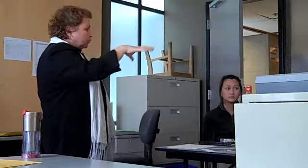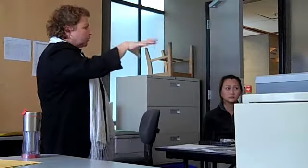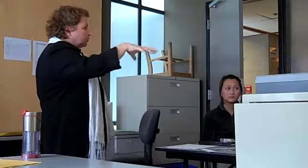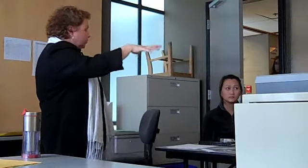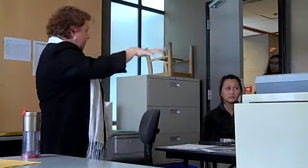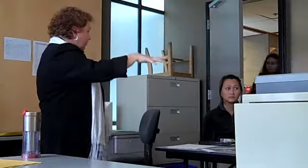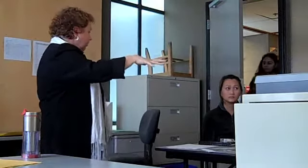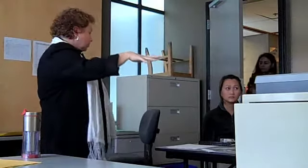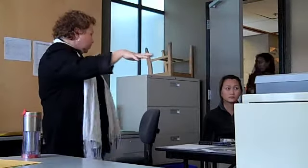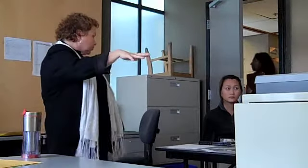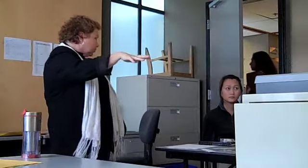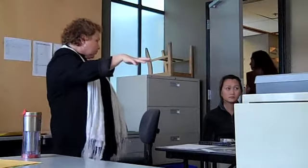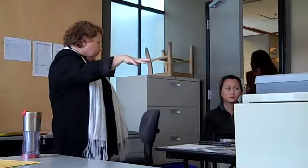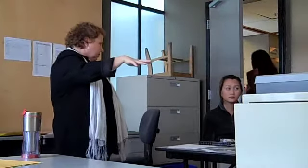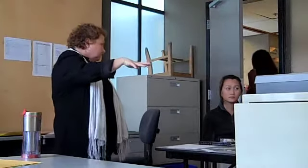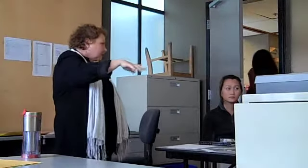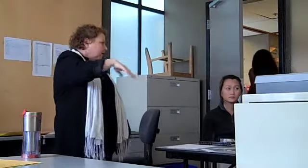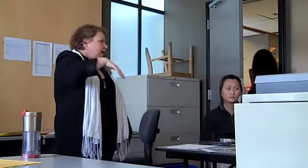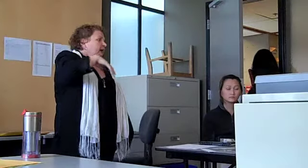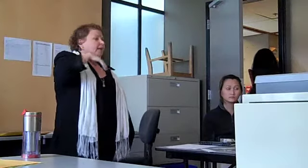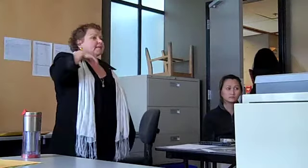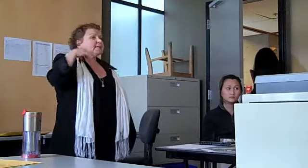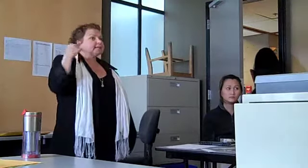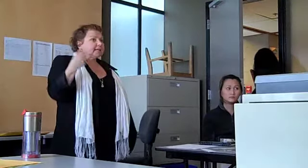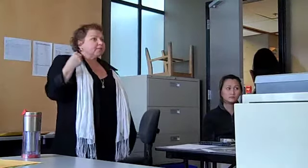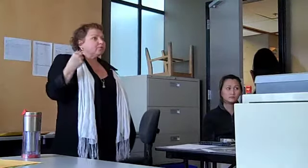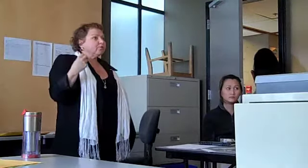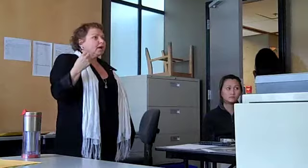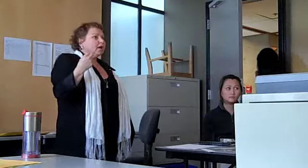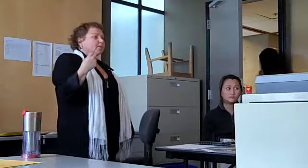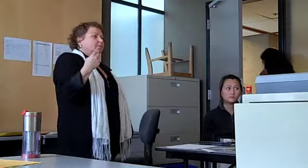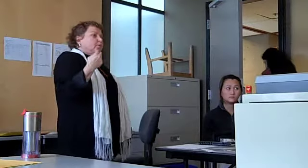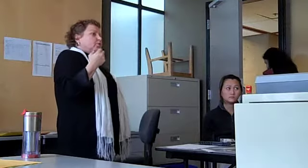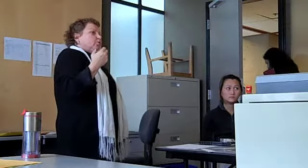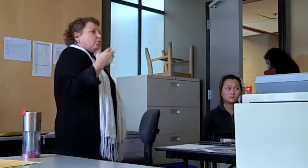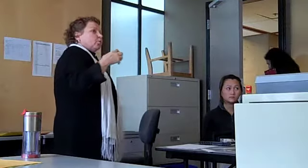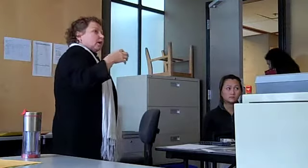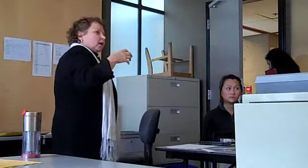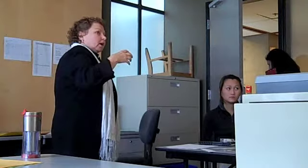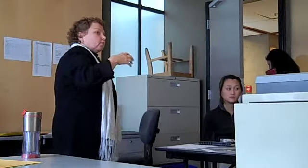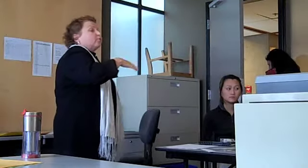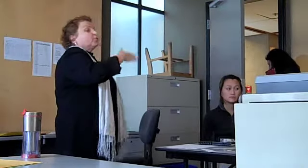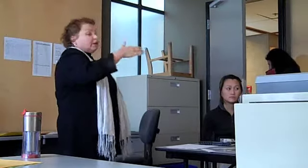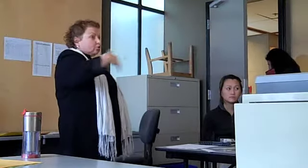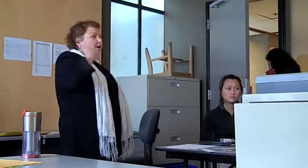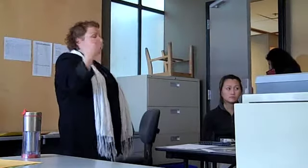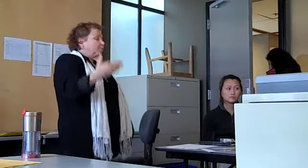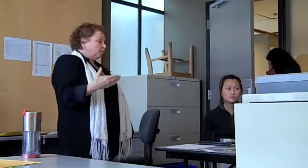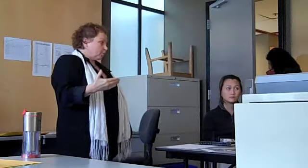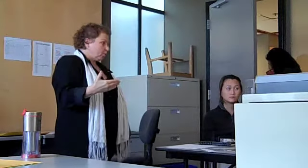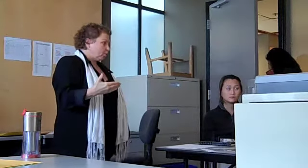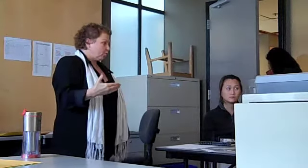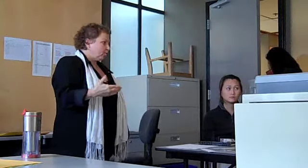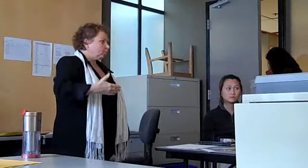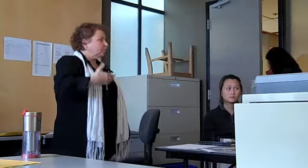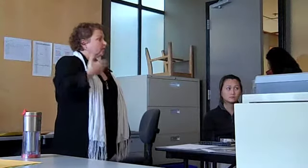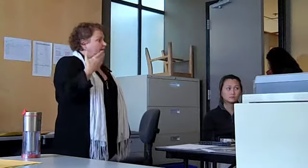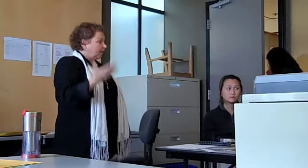research in the area you're interested in. And together, um, you, uh, well for, and you come up with a proposal which they then